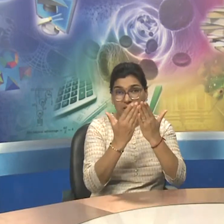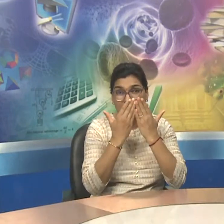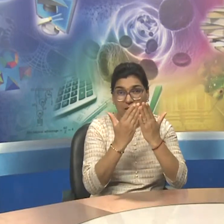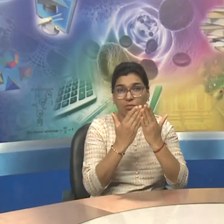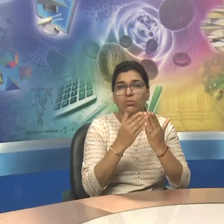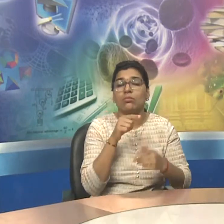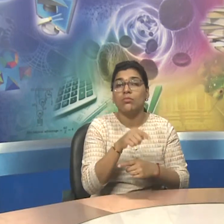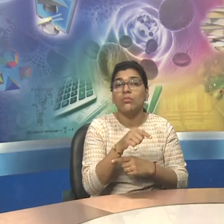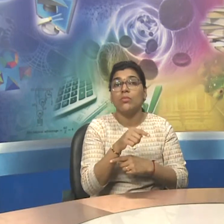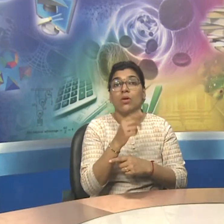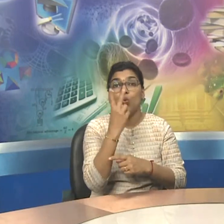Question 1.